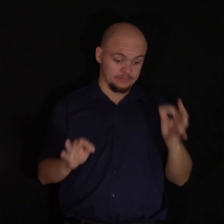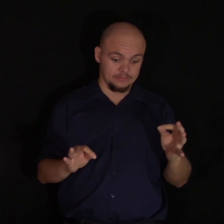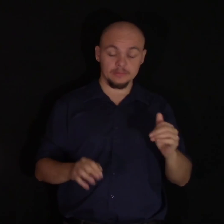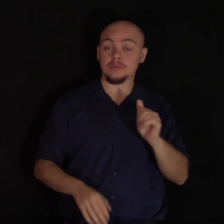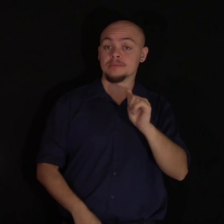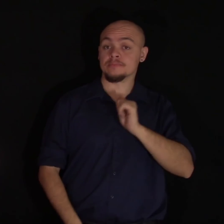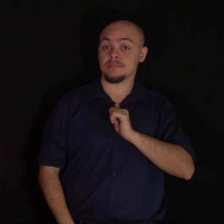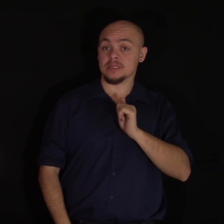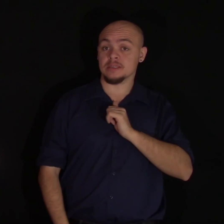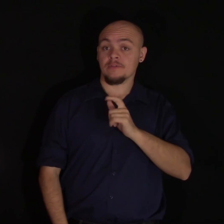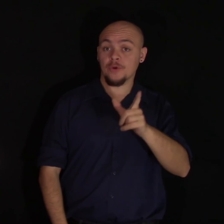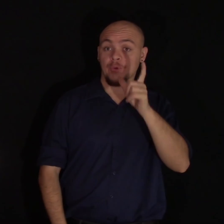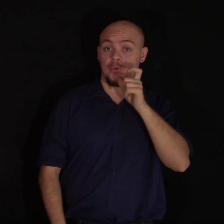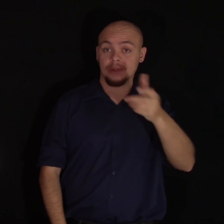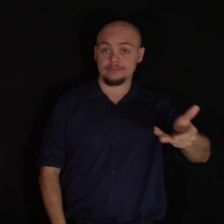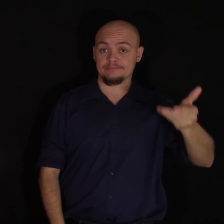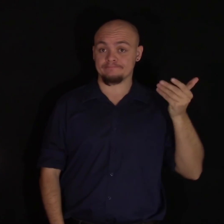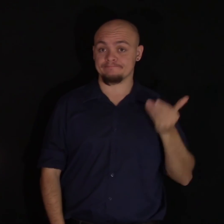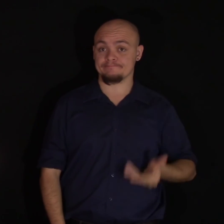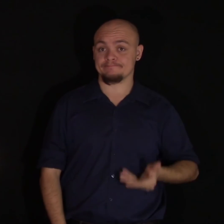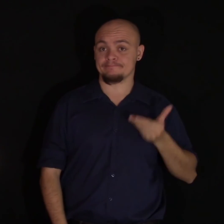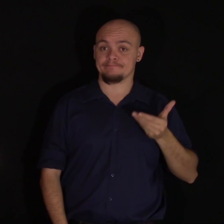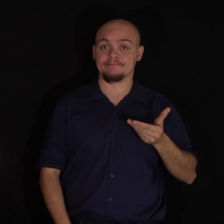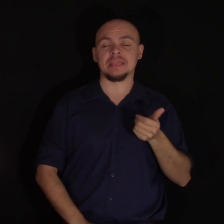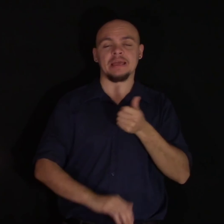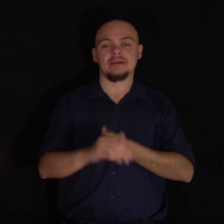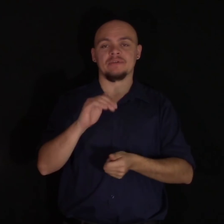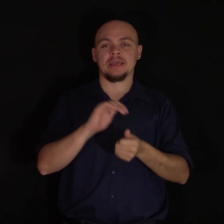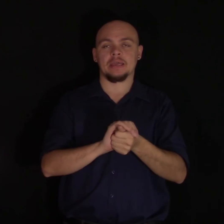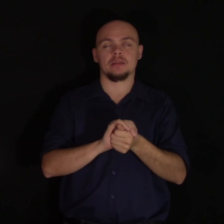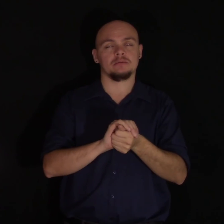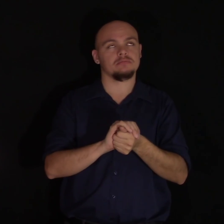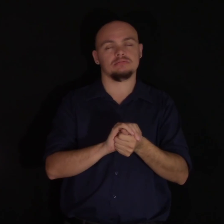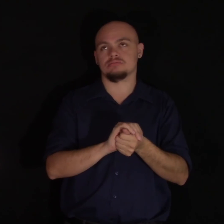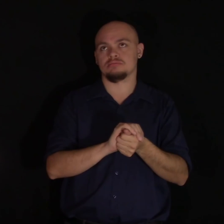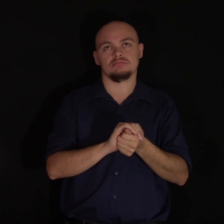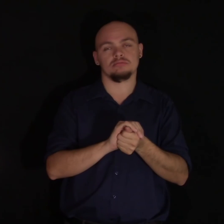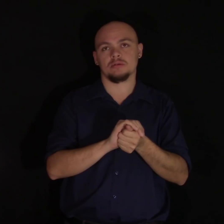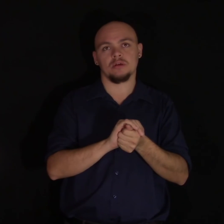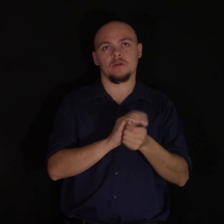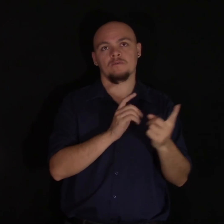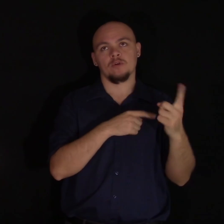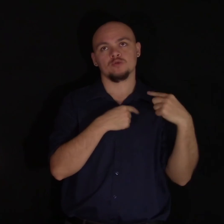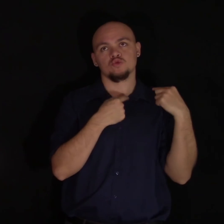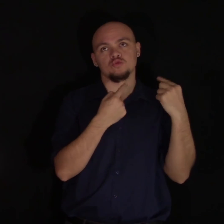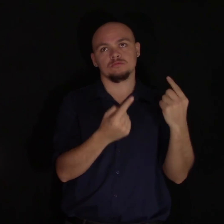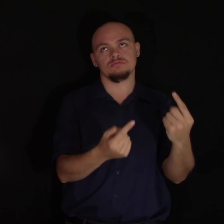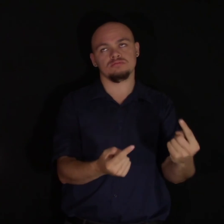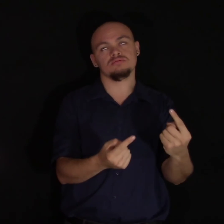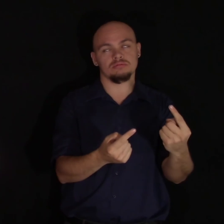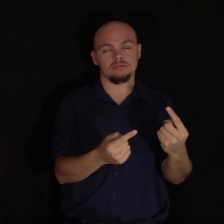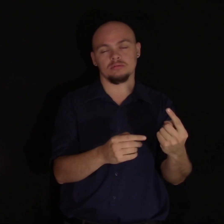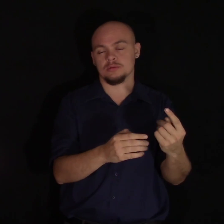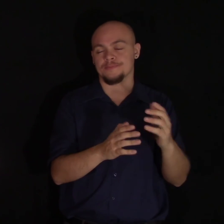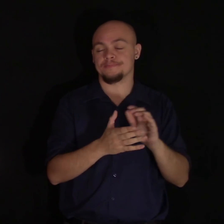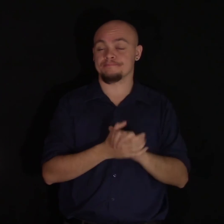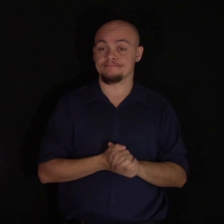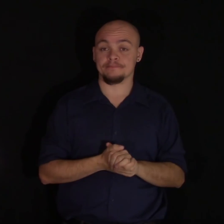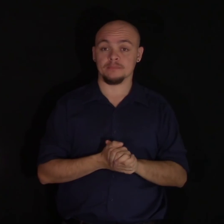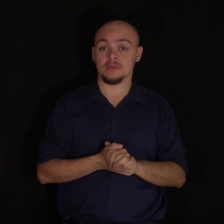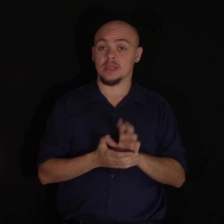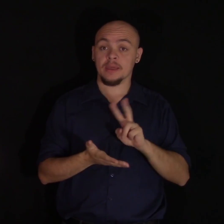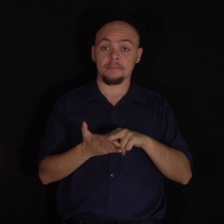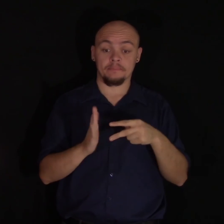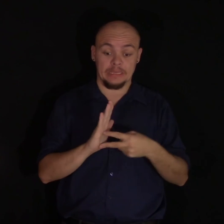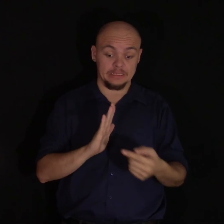of myself that I have hidden for too long. I hope that this means I will never